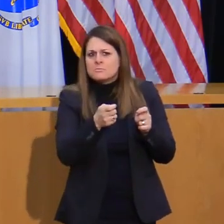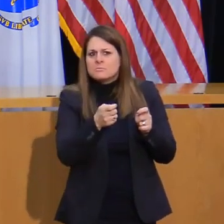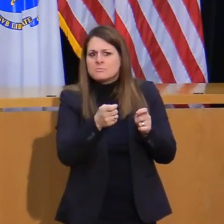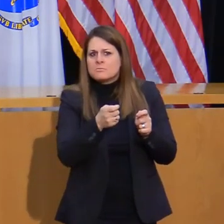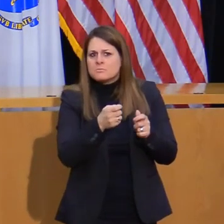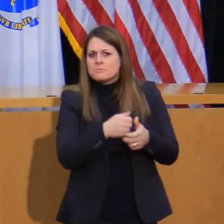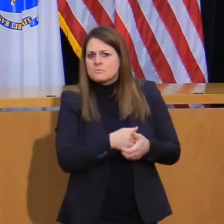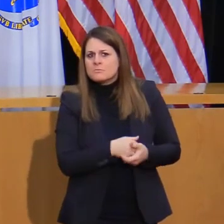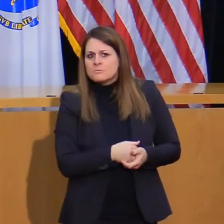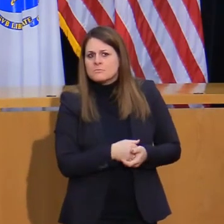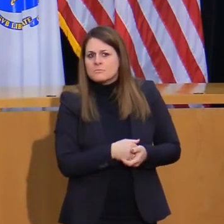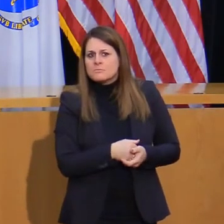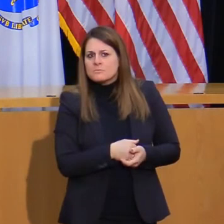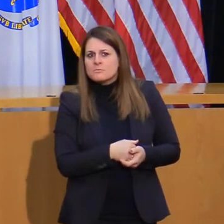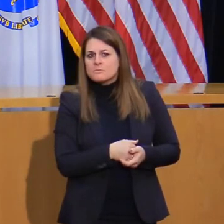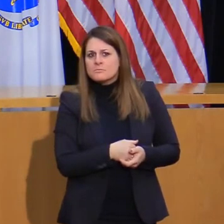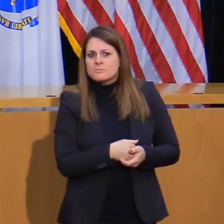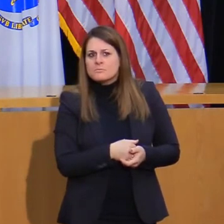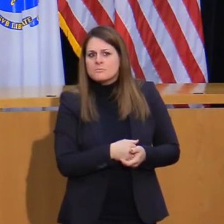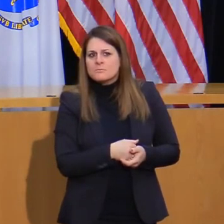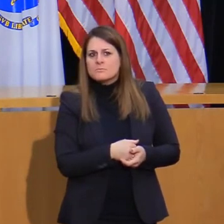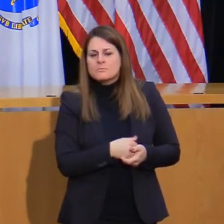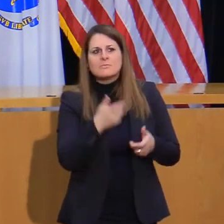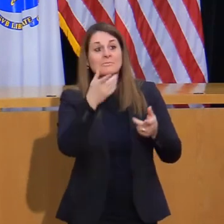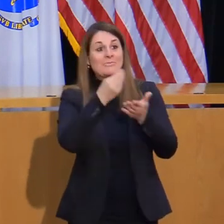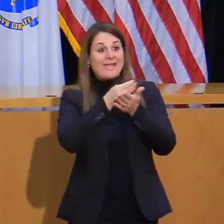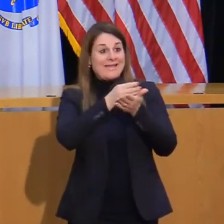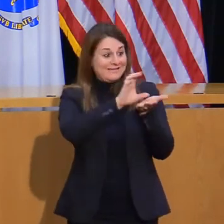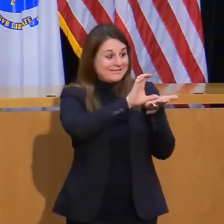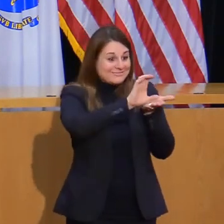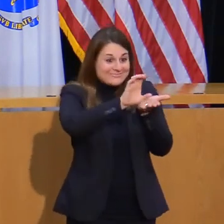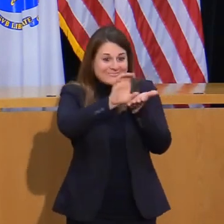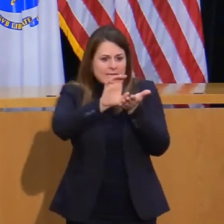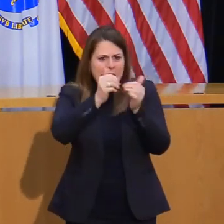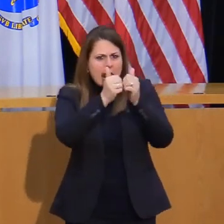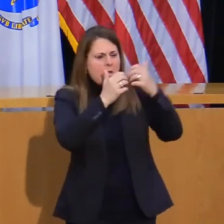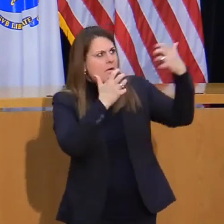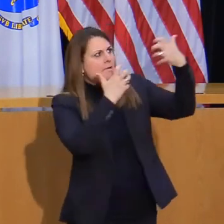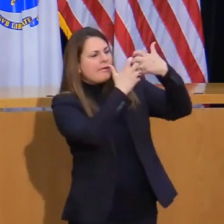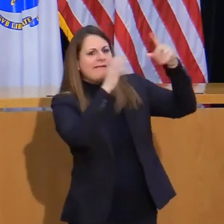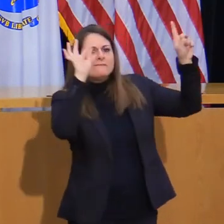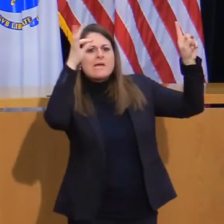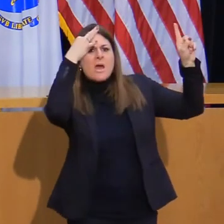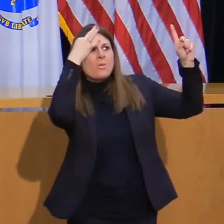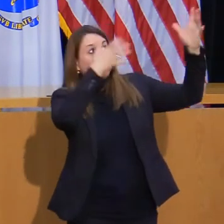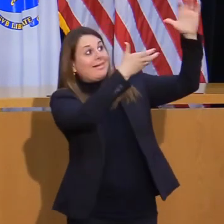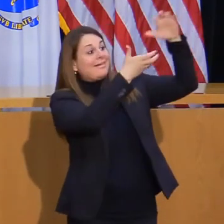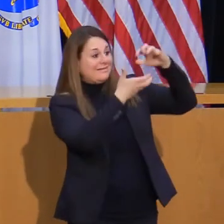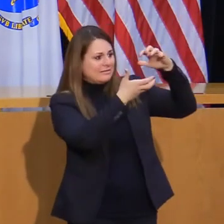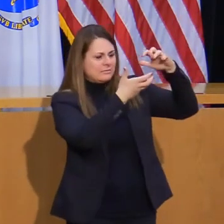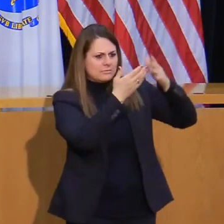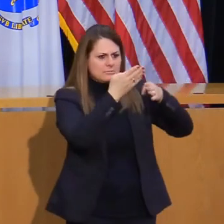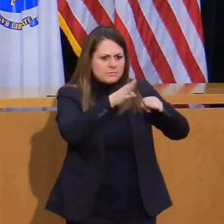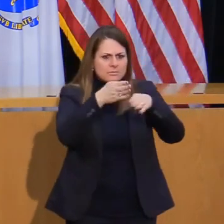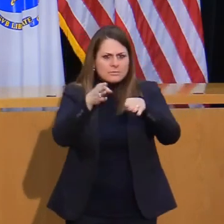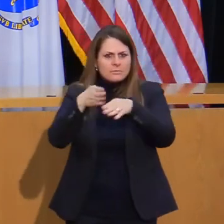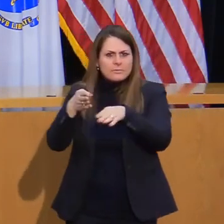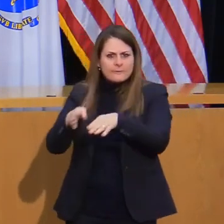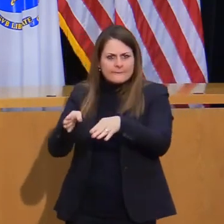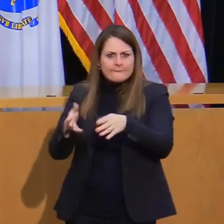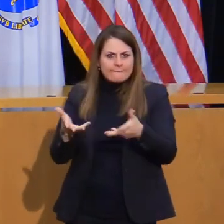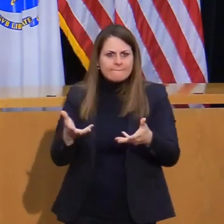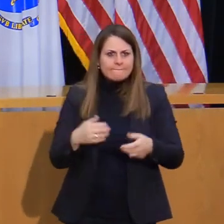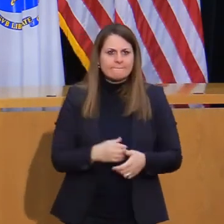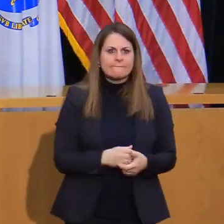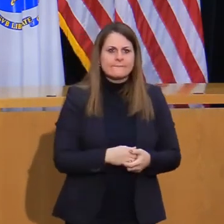decide to do that? Well, when this issue was first brought to our attention, and